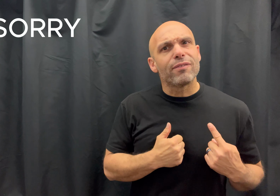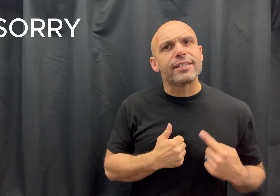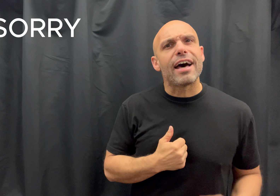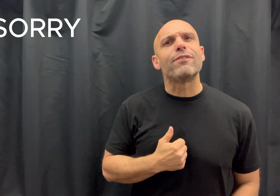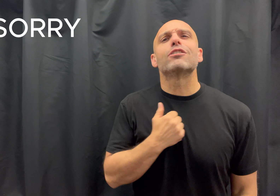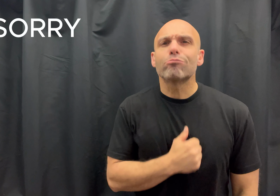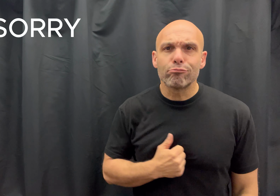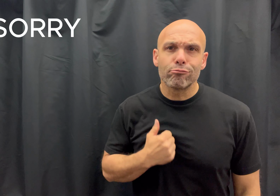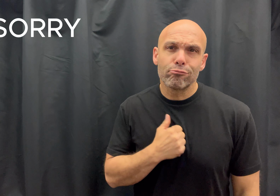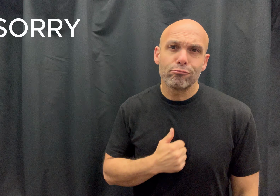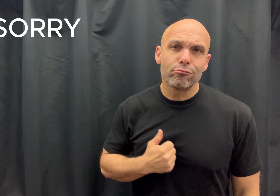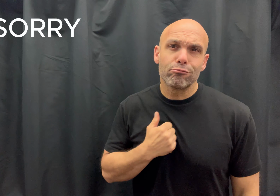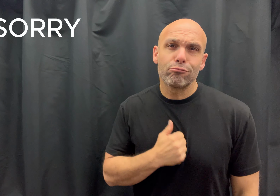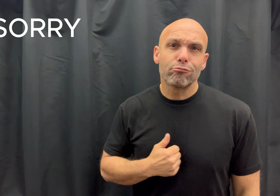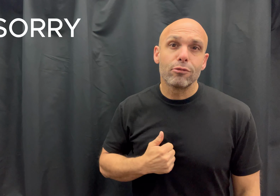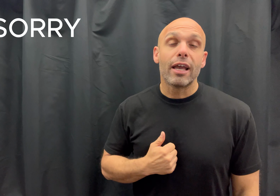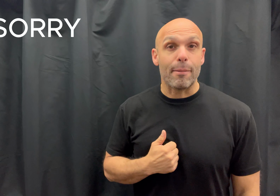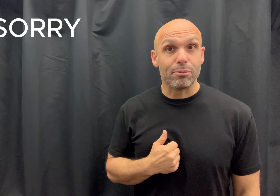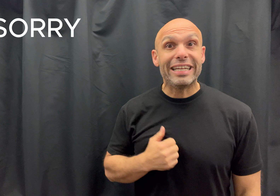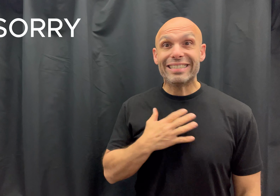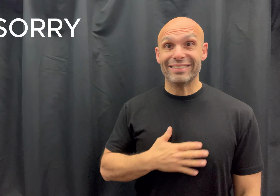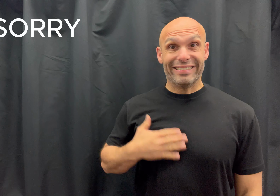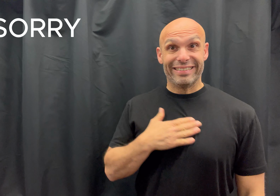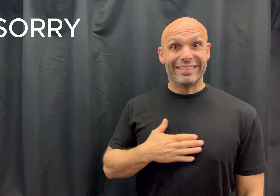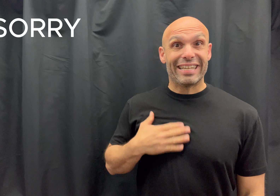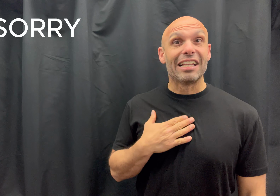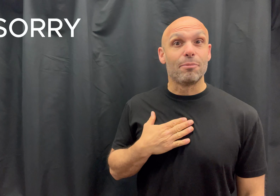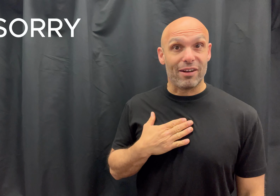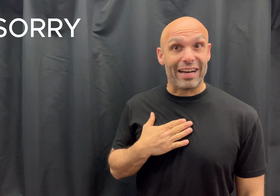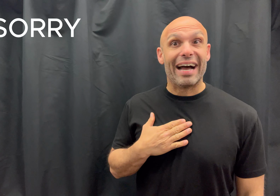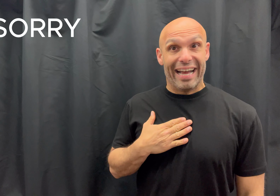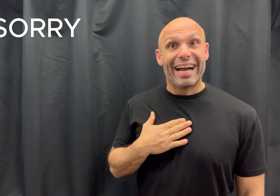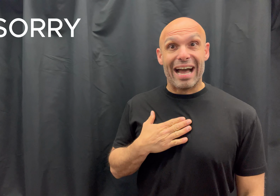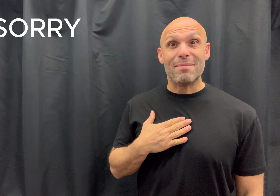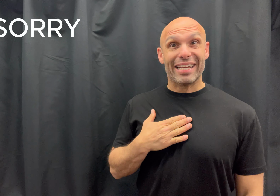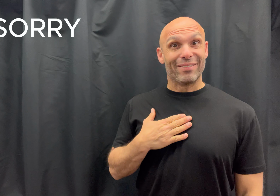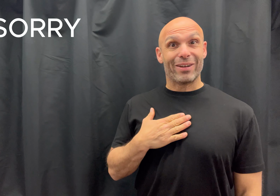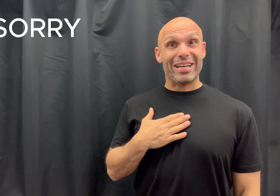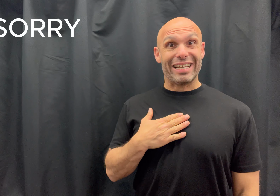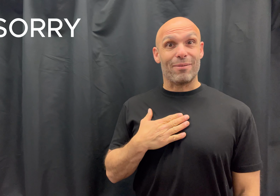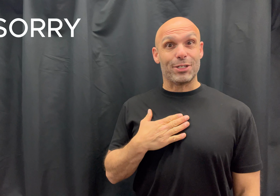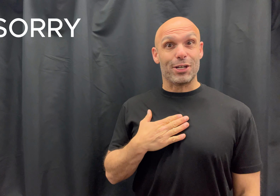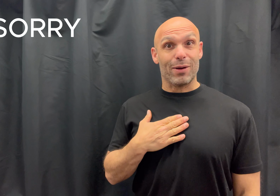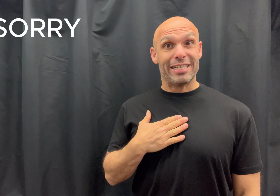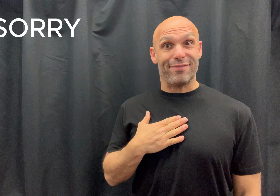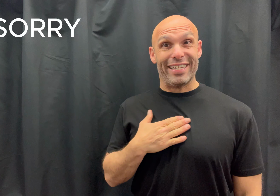sad face. And please, a little bit of a, I'm making a request and I want you to grant it face.